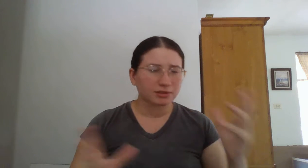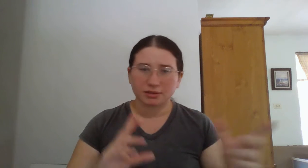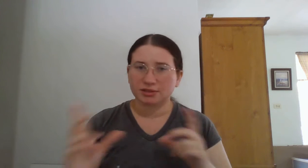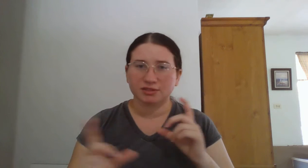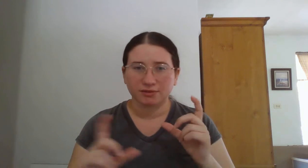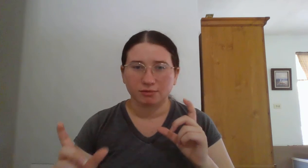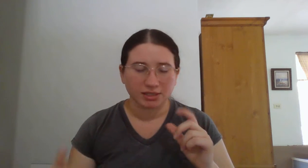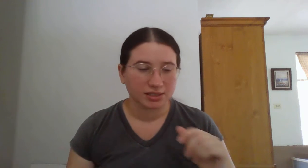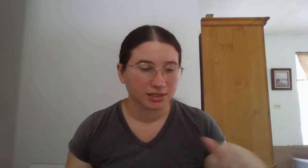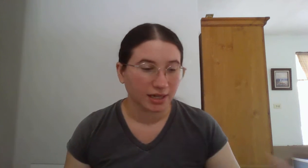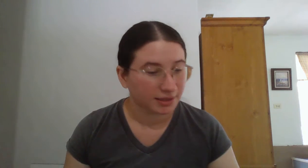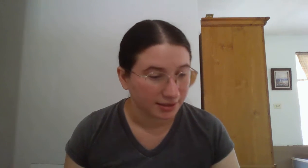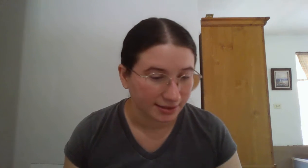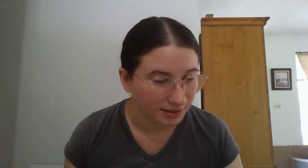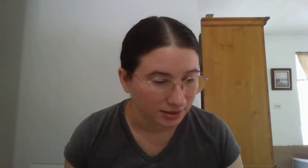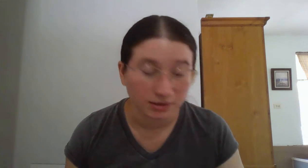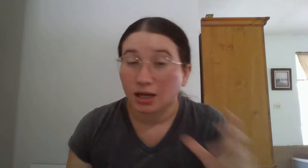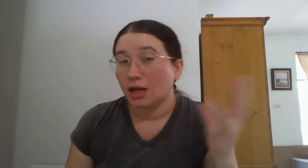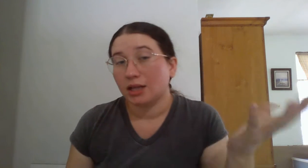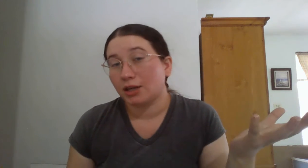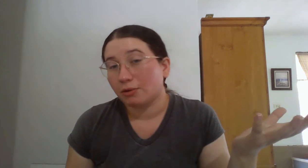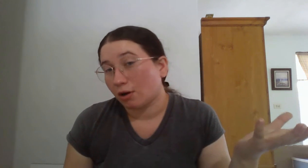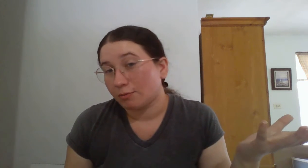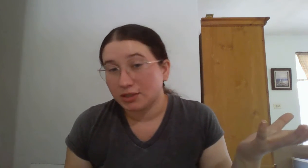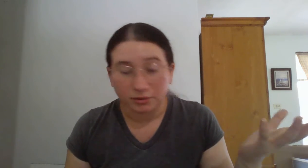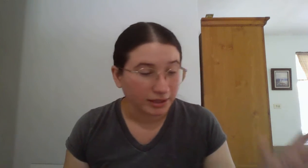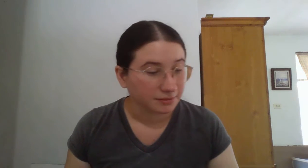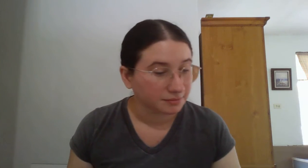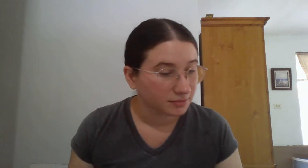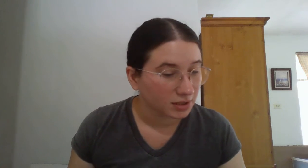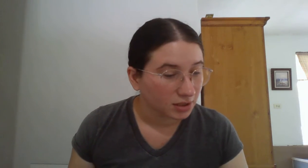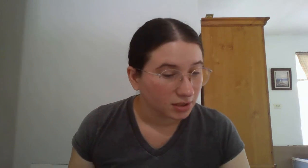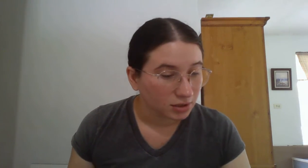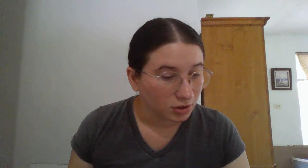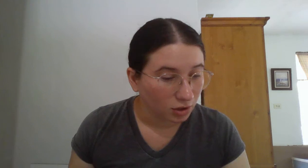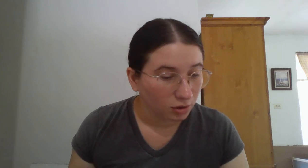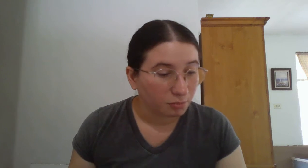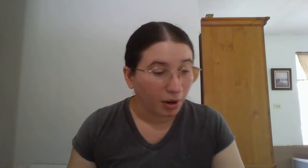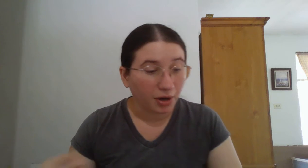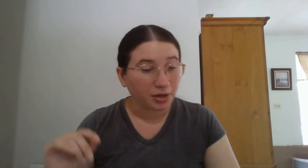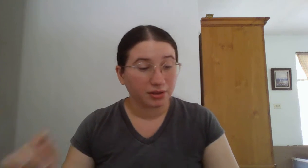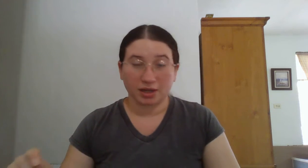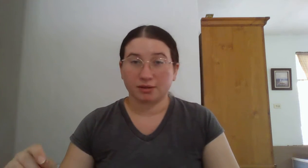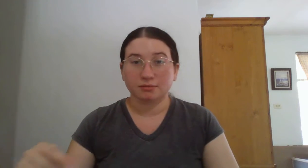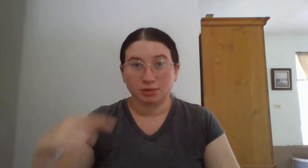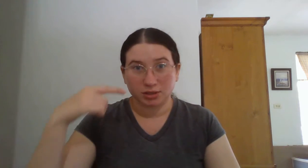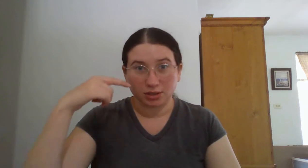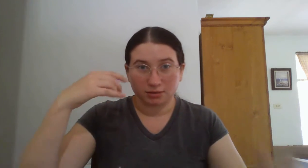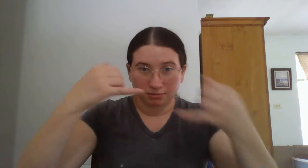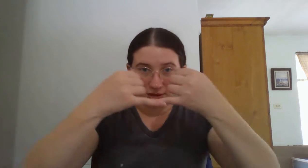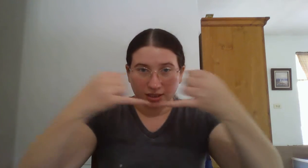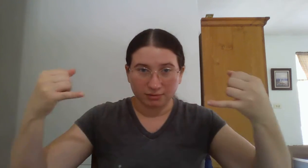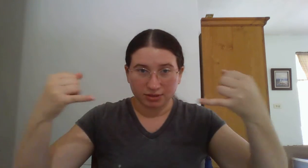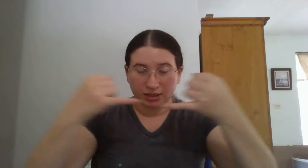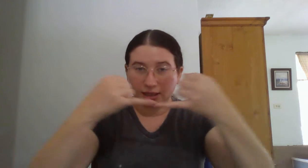There's different ways to sign this sentence, and they will all be correct. So party there with the